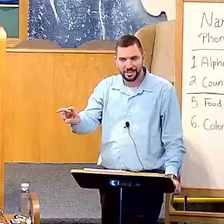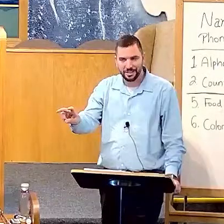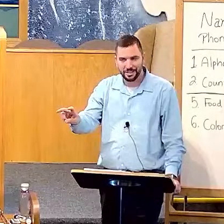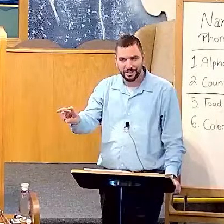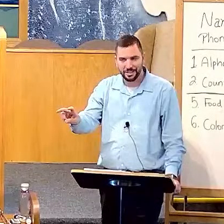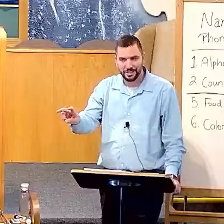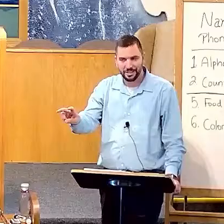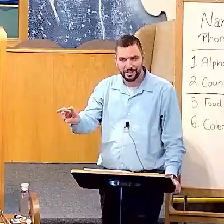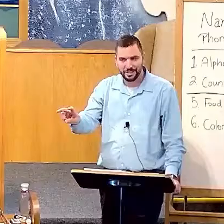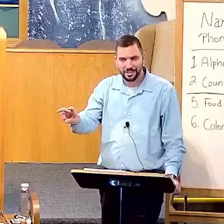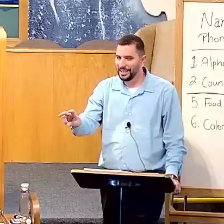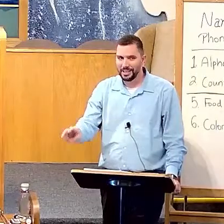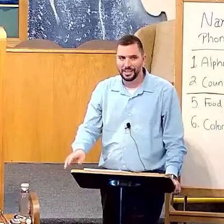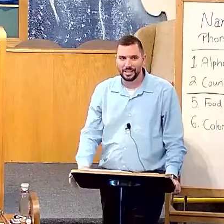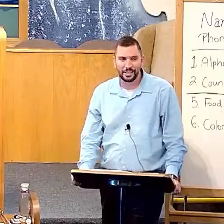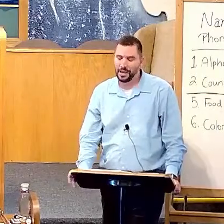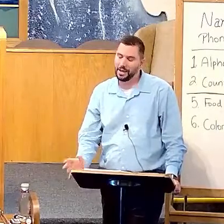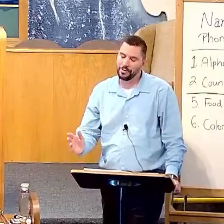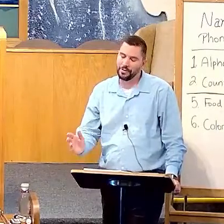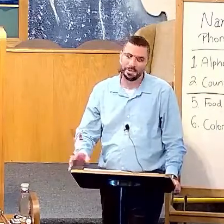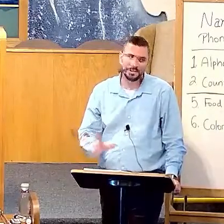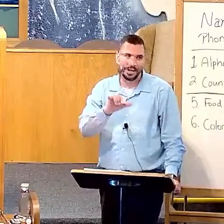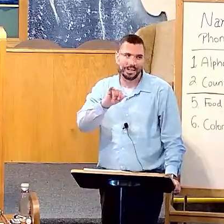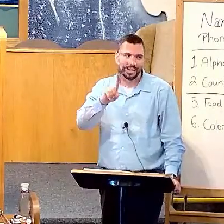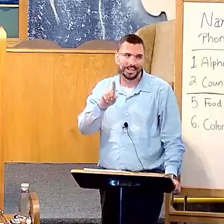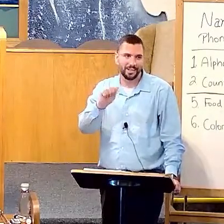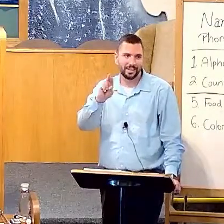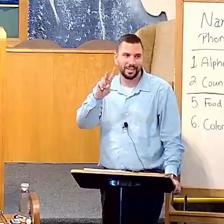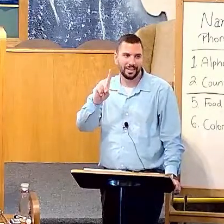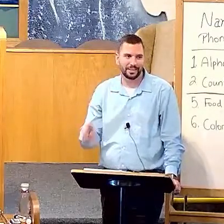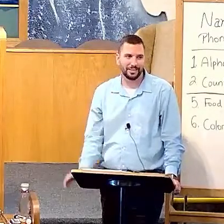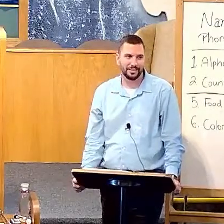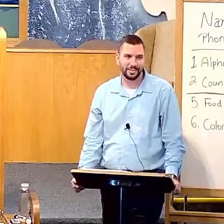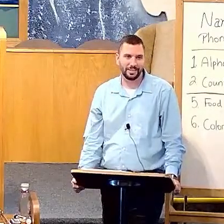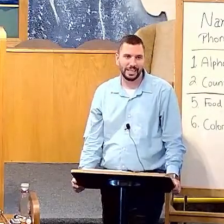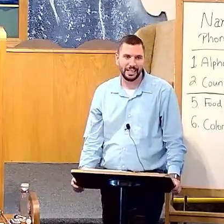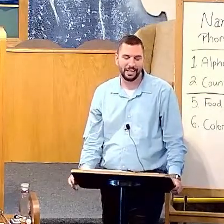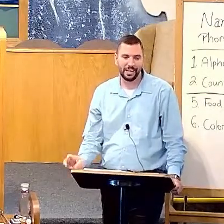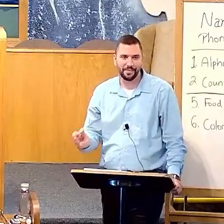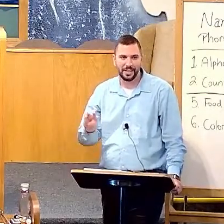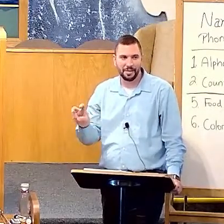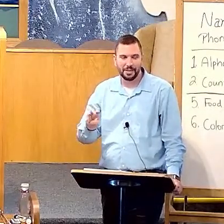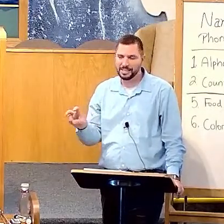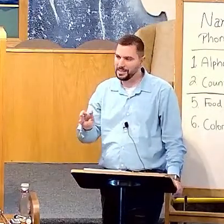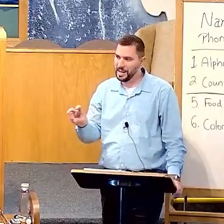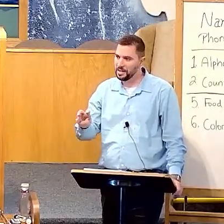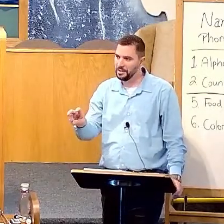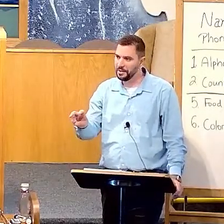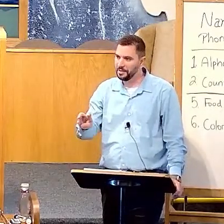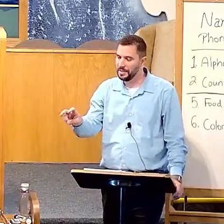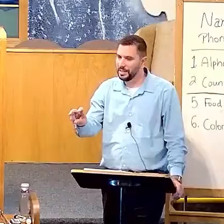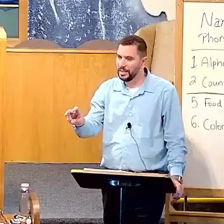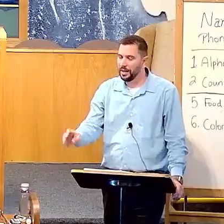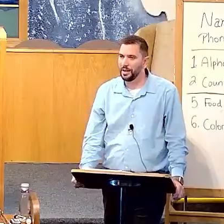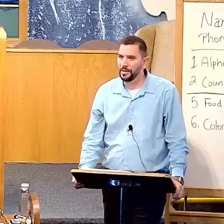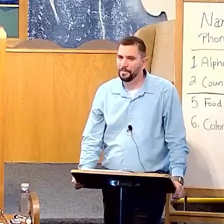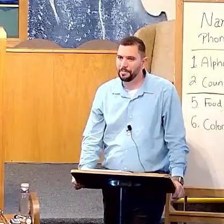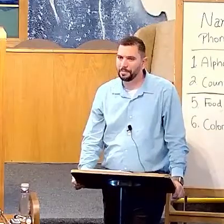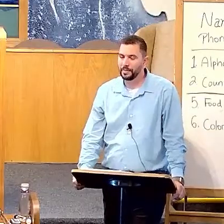that. I don't know. Spell it. Yeah, that's snake though.